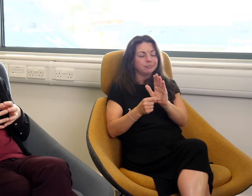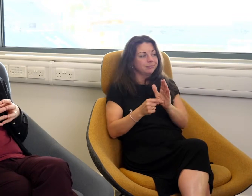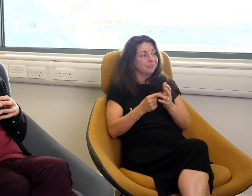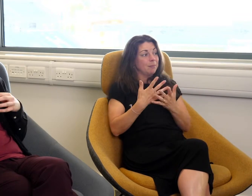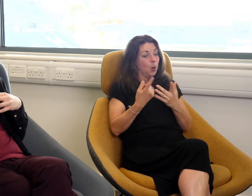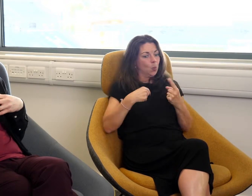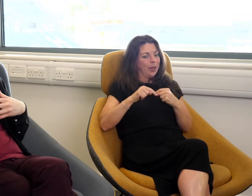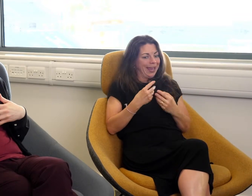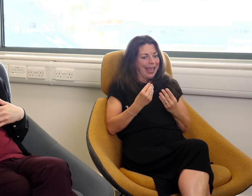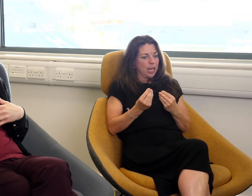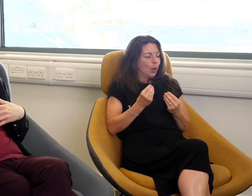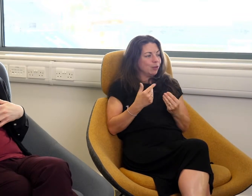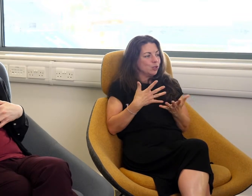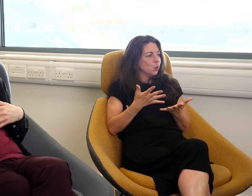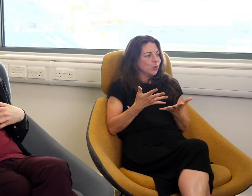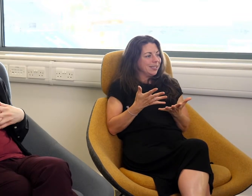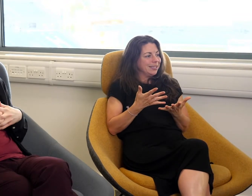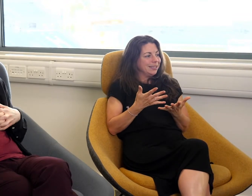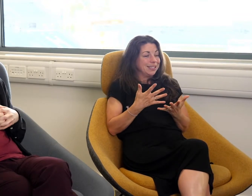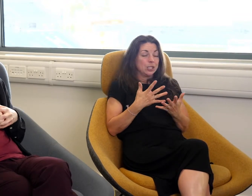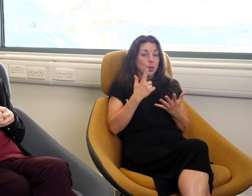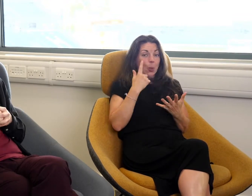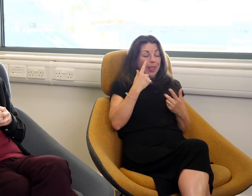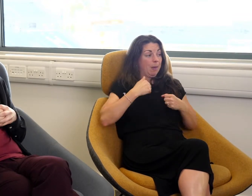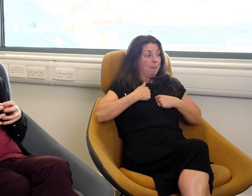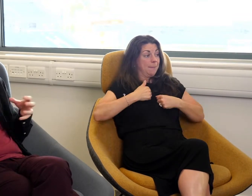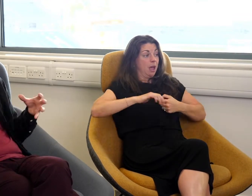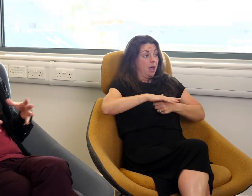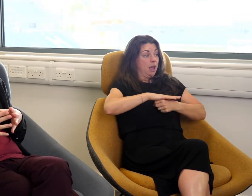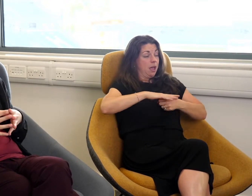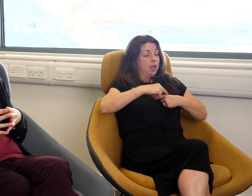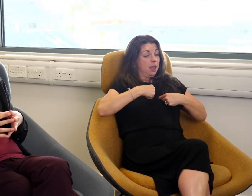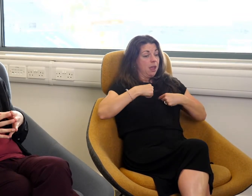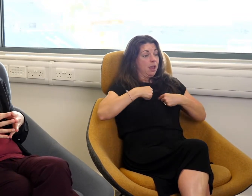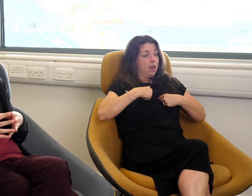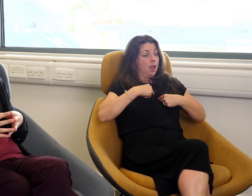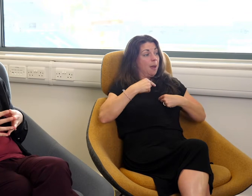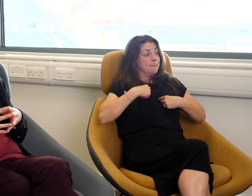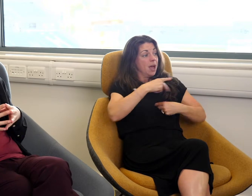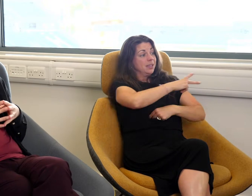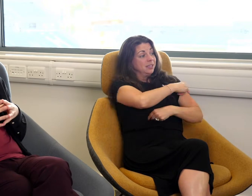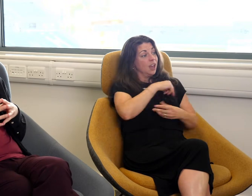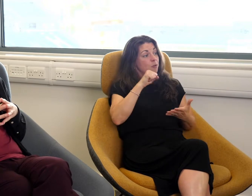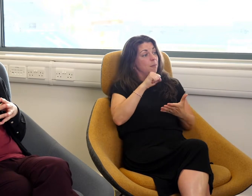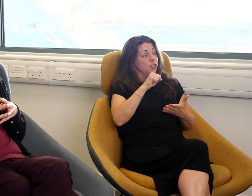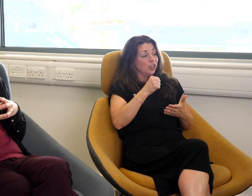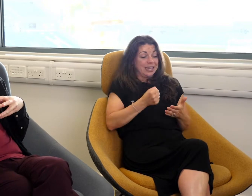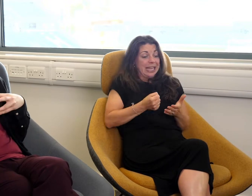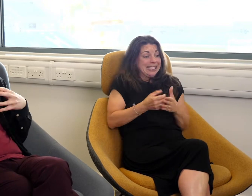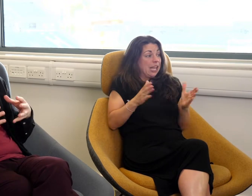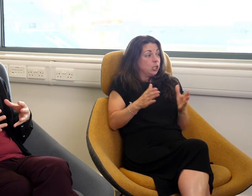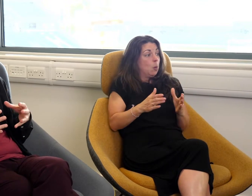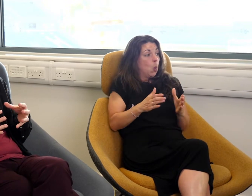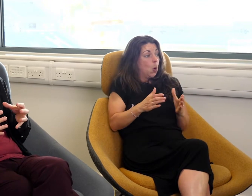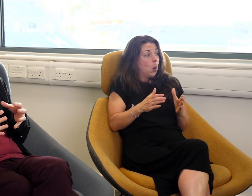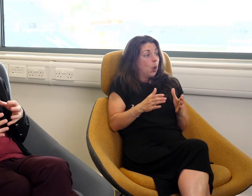So speaking about my own circumstances, I have a very limited staffing budget. When I'm putting comms out,